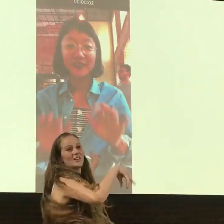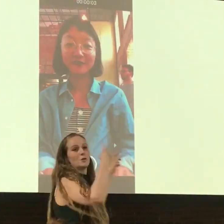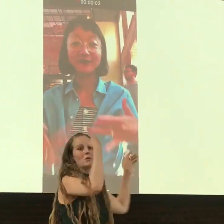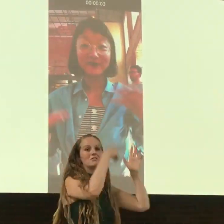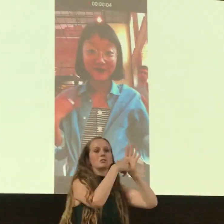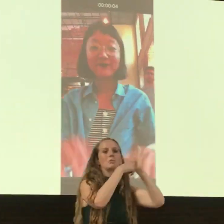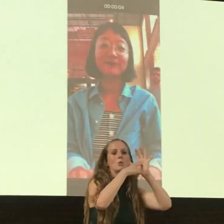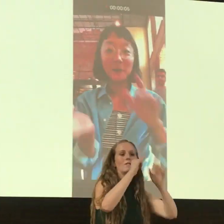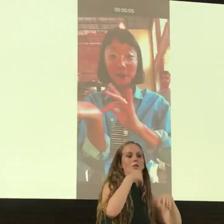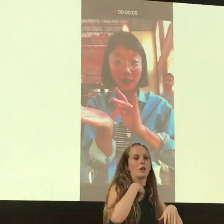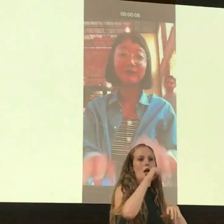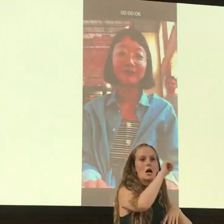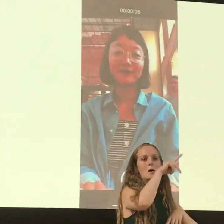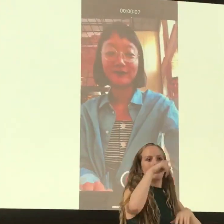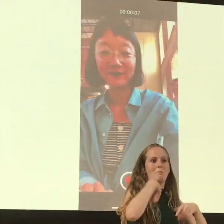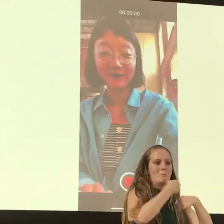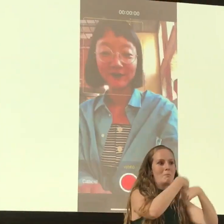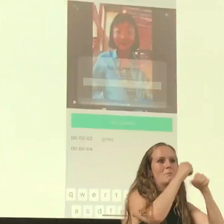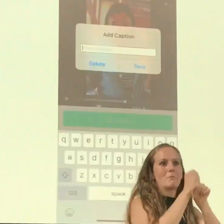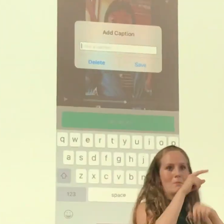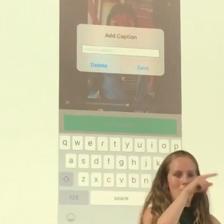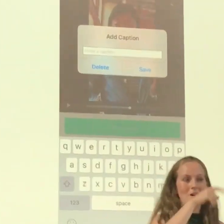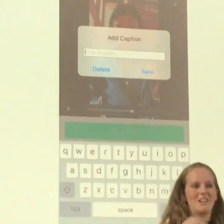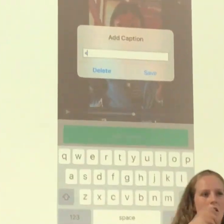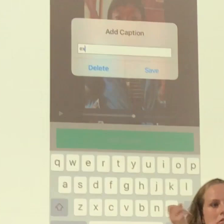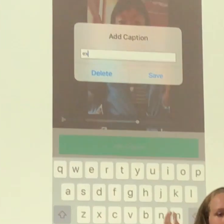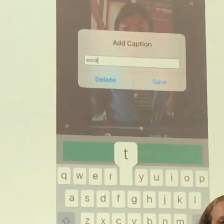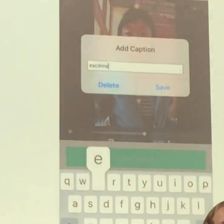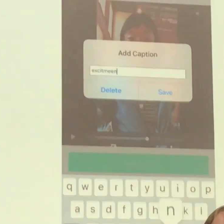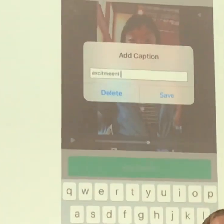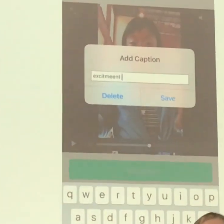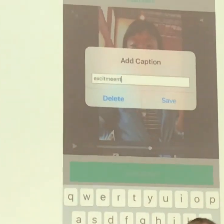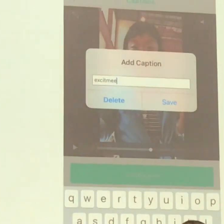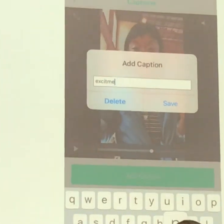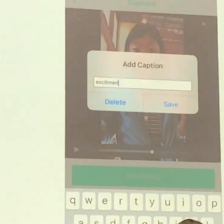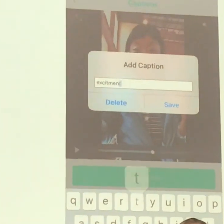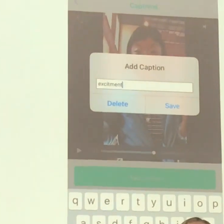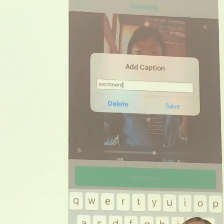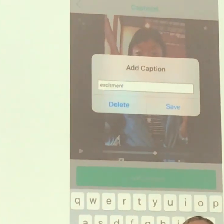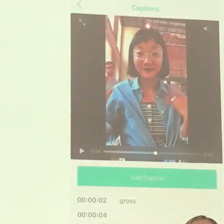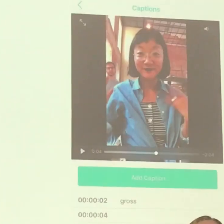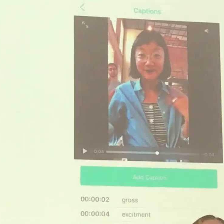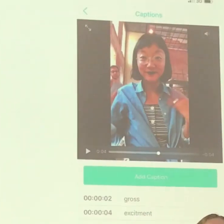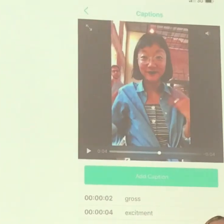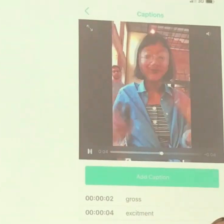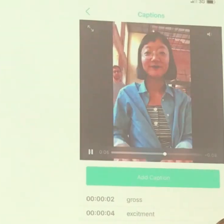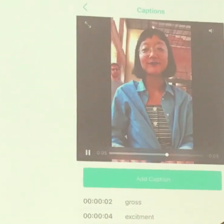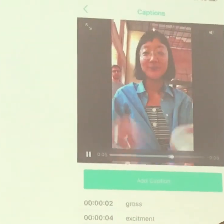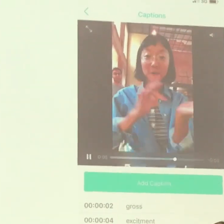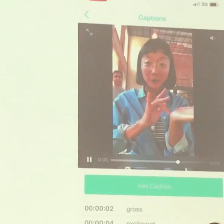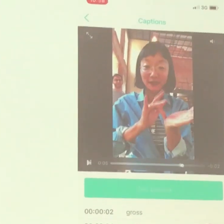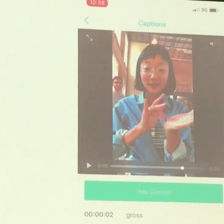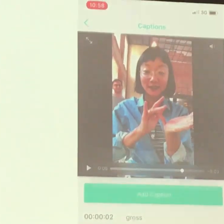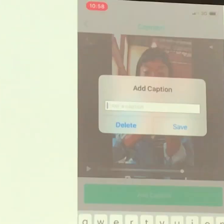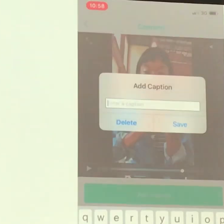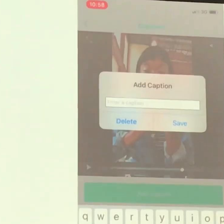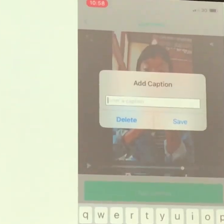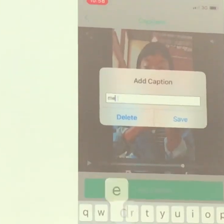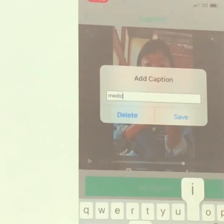So as you can see, here on the screen is an example of an app that we created, and it enables a person to basically input samples